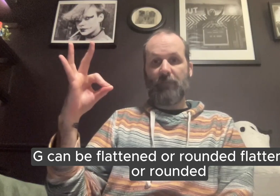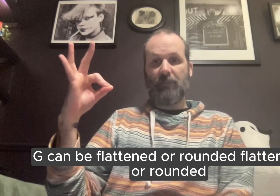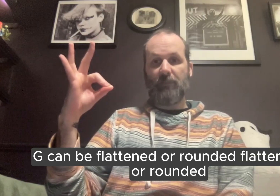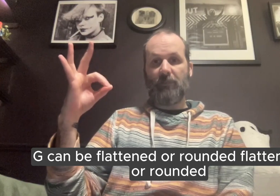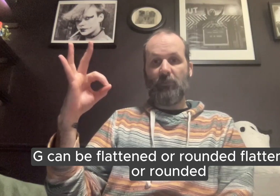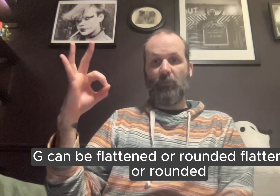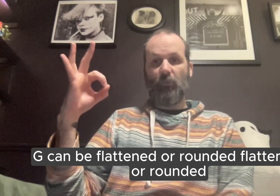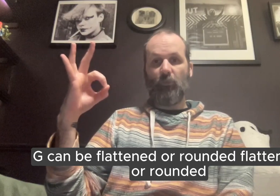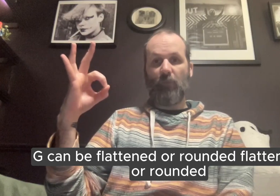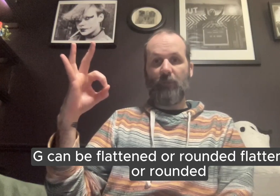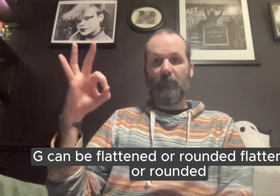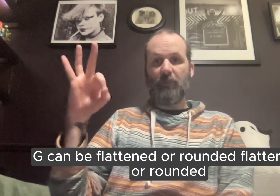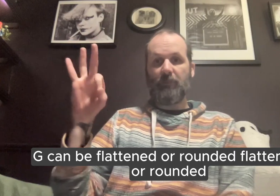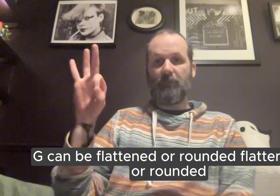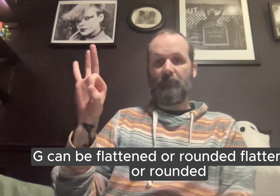Flattened or rounded.